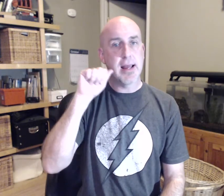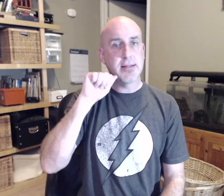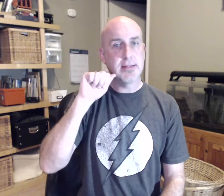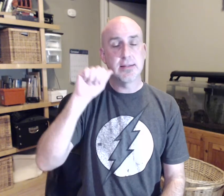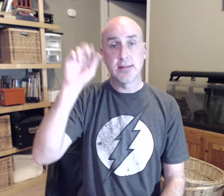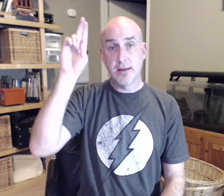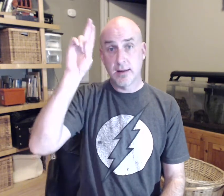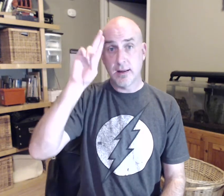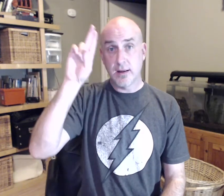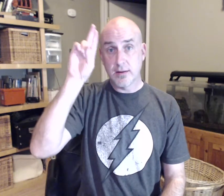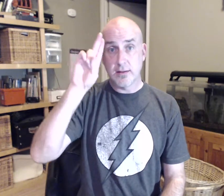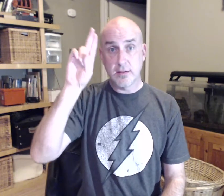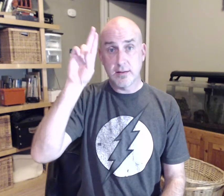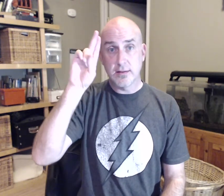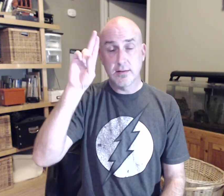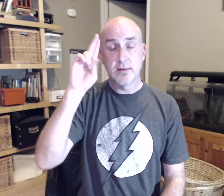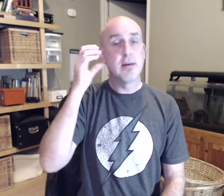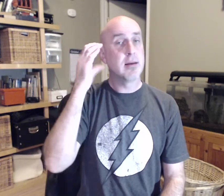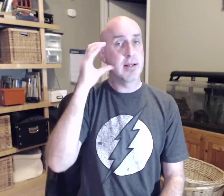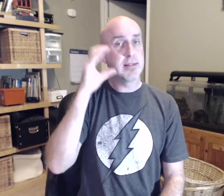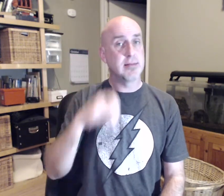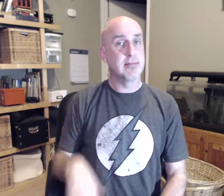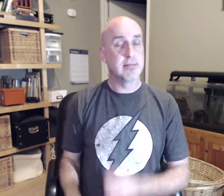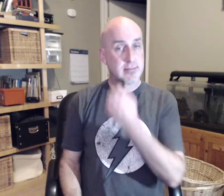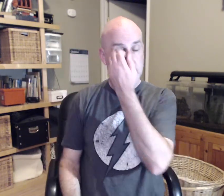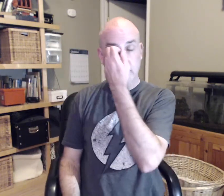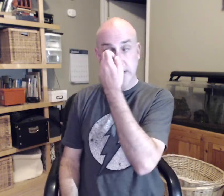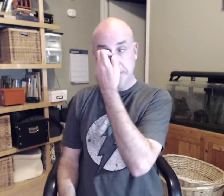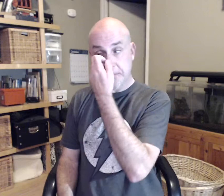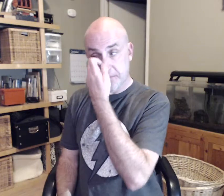Aunt, uncle, cousin. All right?